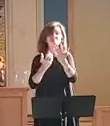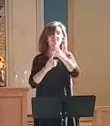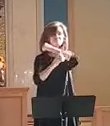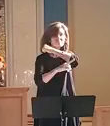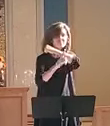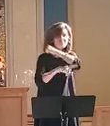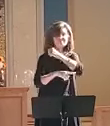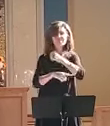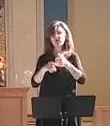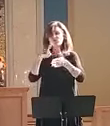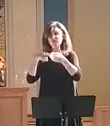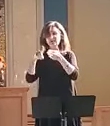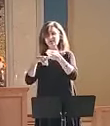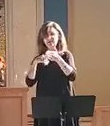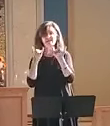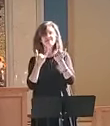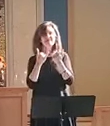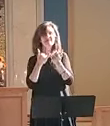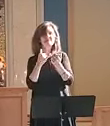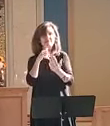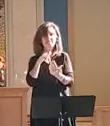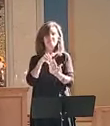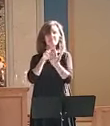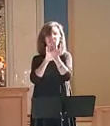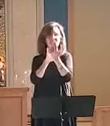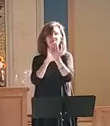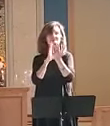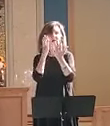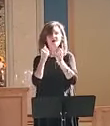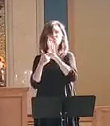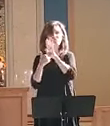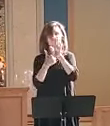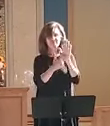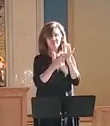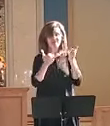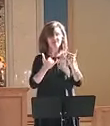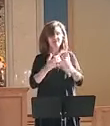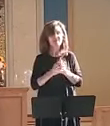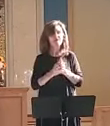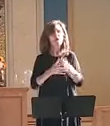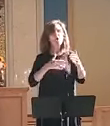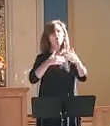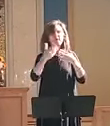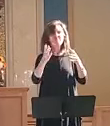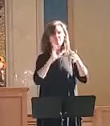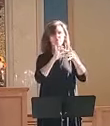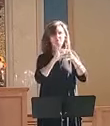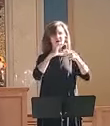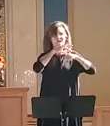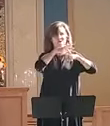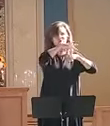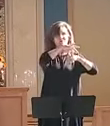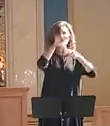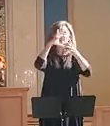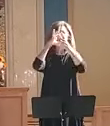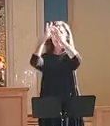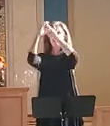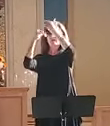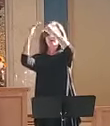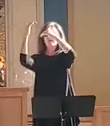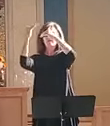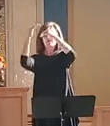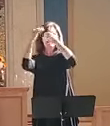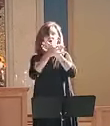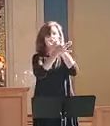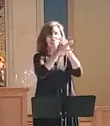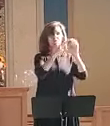built on what we're about to hear next and what I want to share with you. That whatever you bind on earth shall be bound in heaven, whatever you loose on earth shall